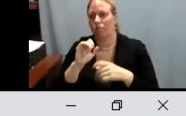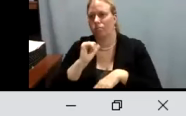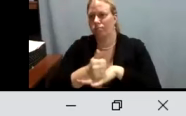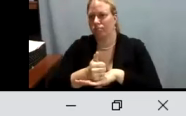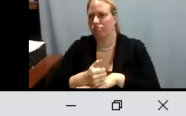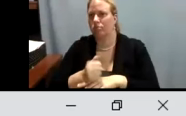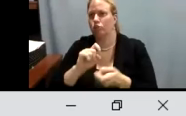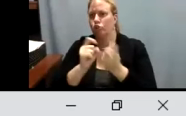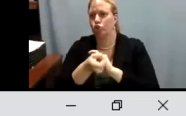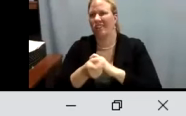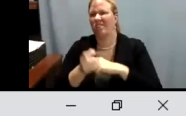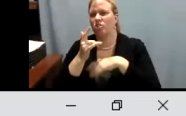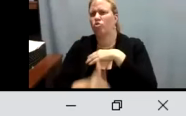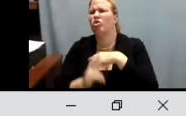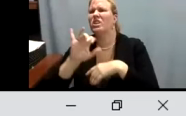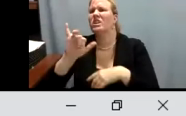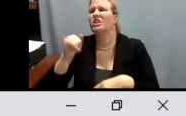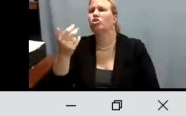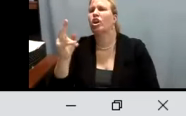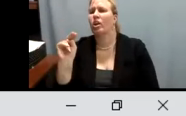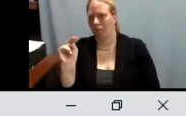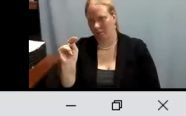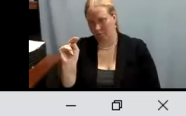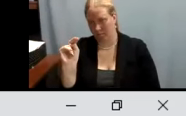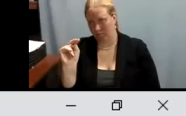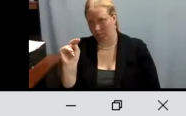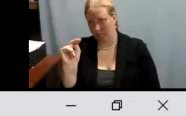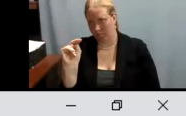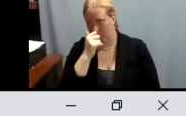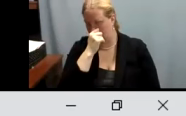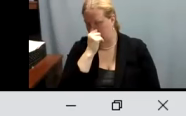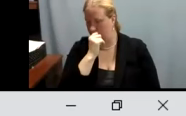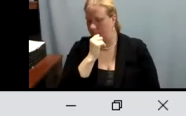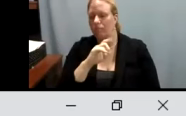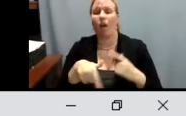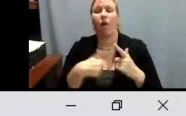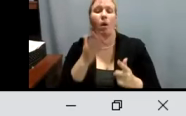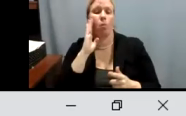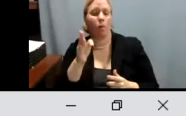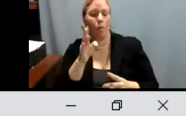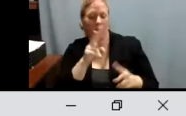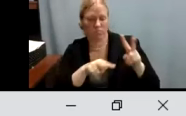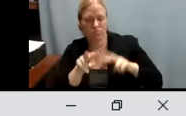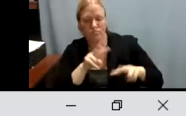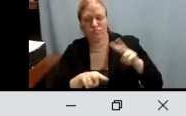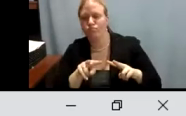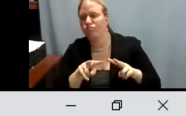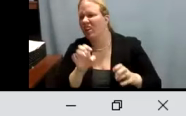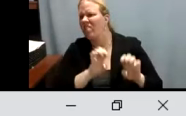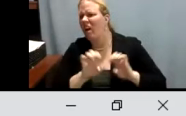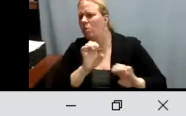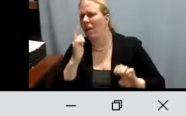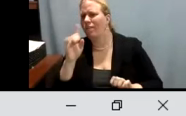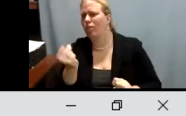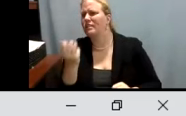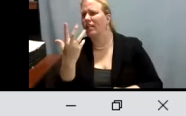early January and evaluating over several months to see if we need to make any other changes.